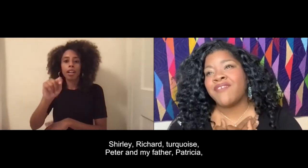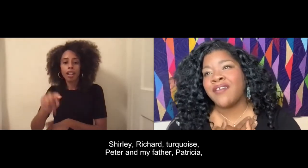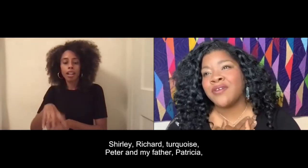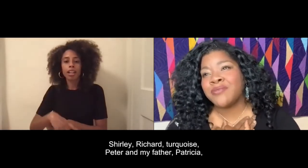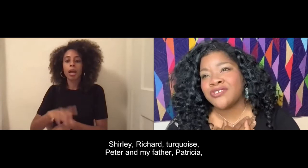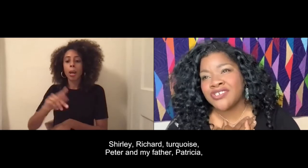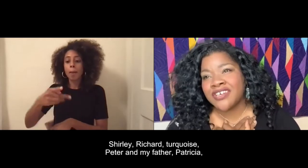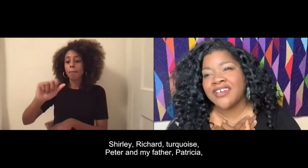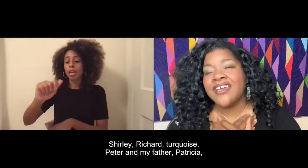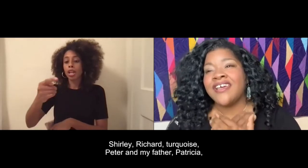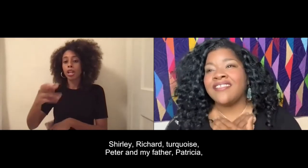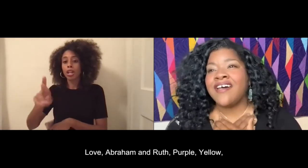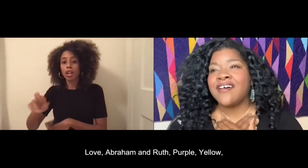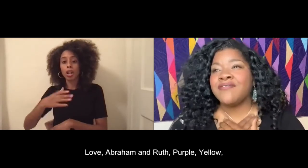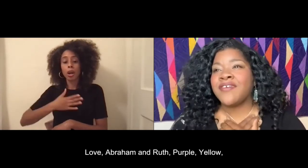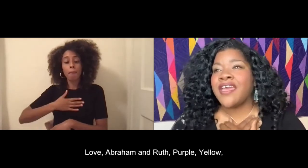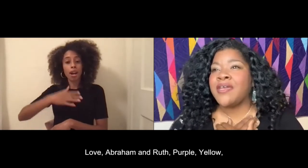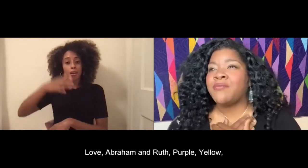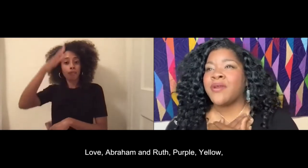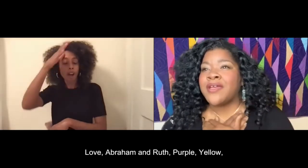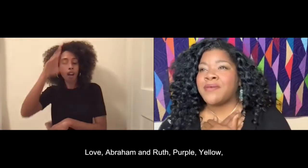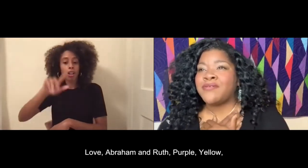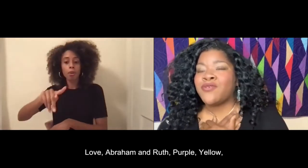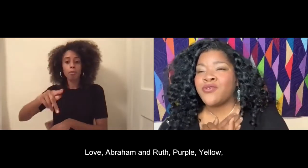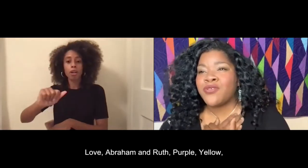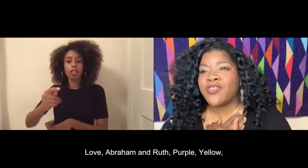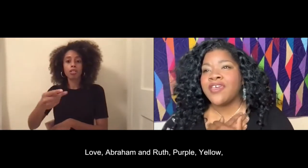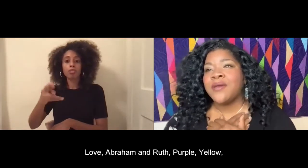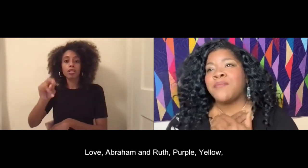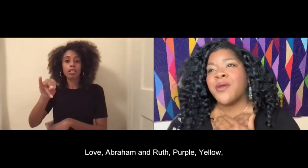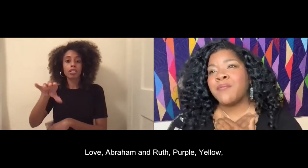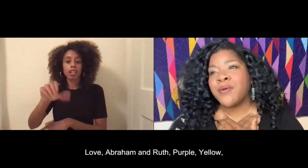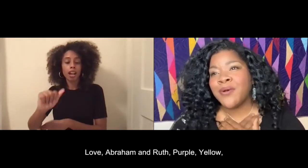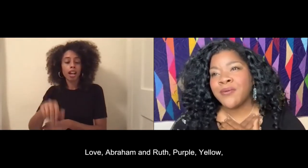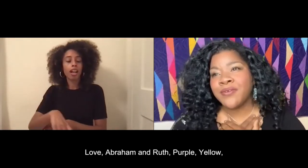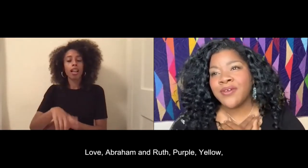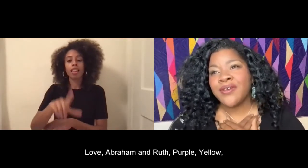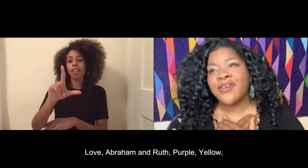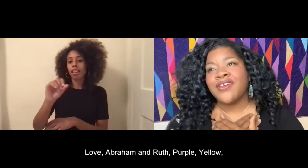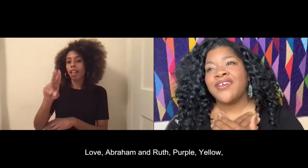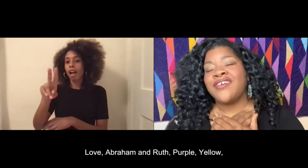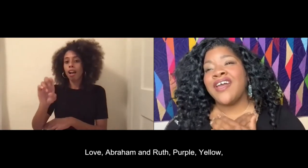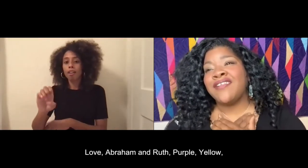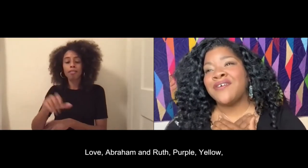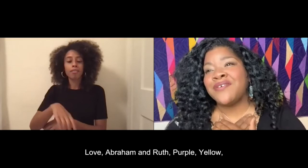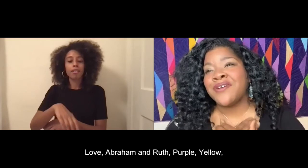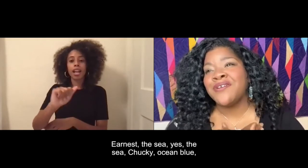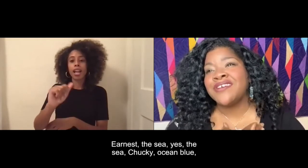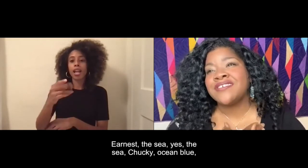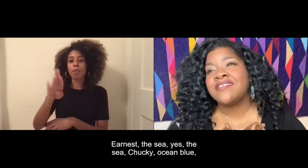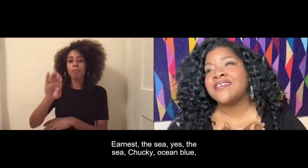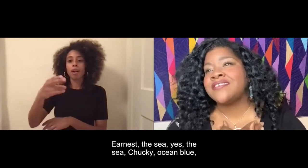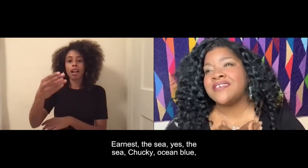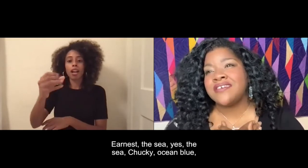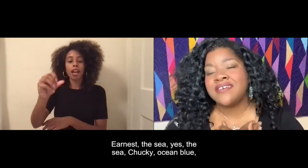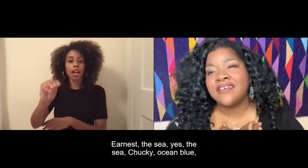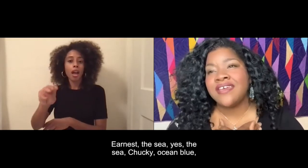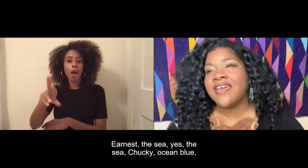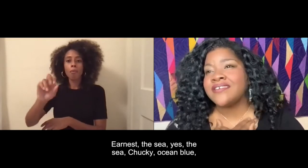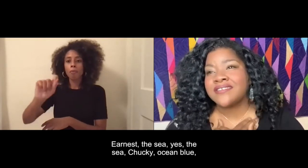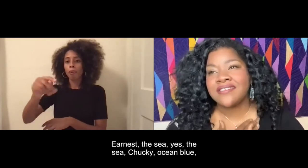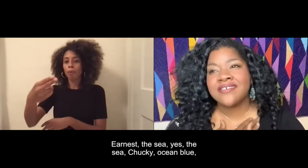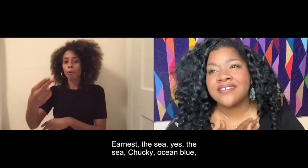and my father, Patricia, Love, Abraham and Ruth, Purple, Yellow, Ernest, the